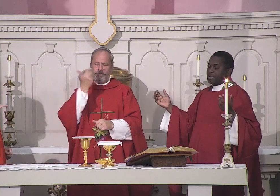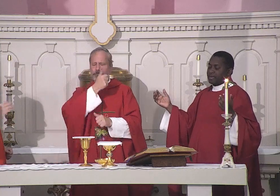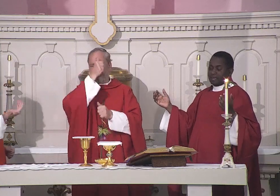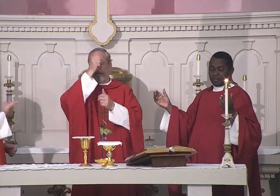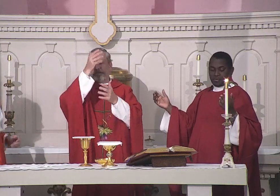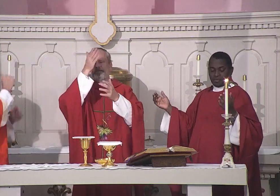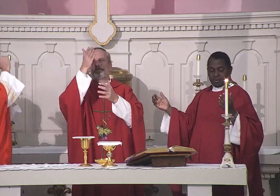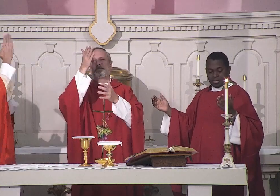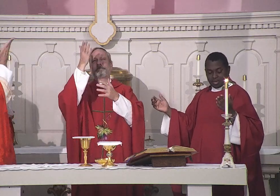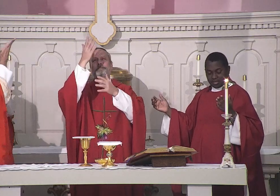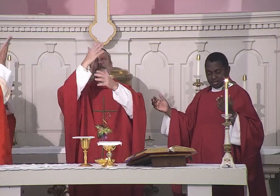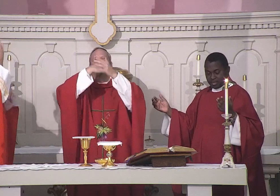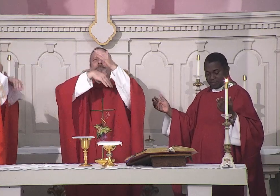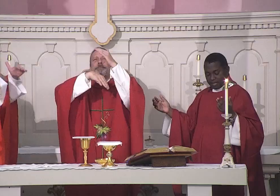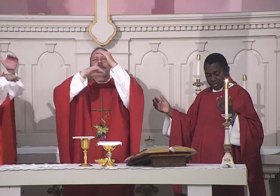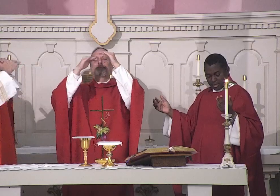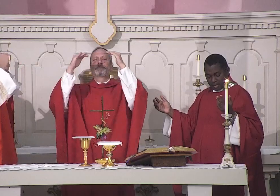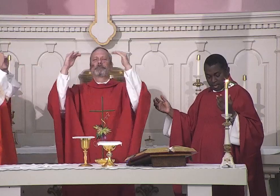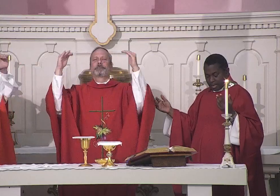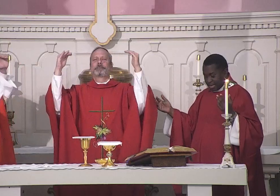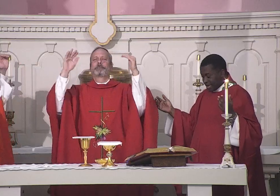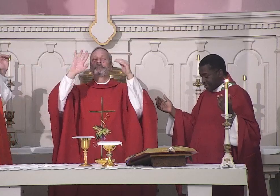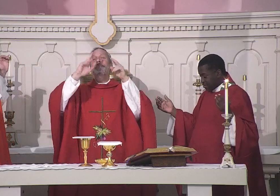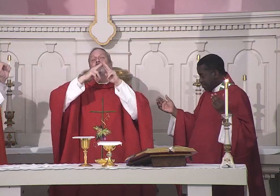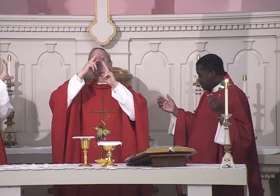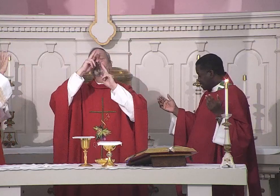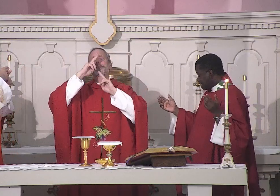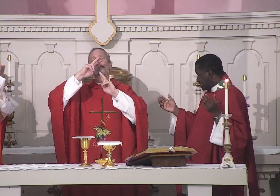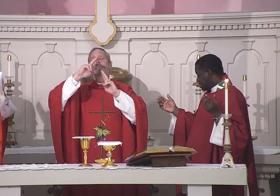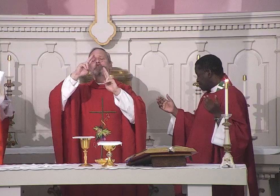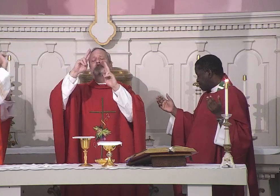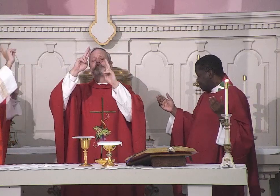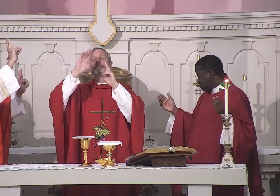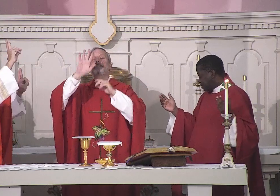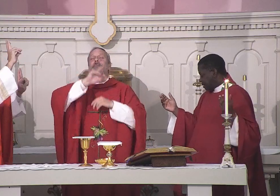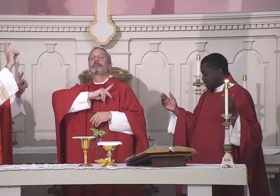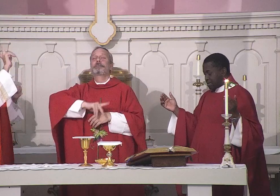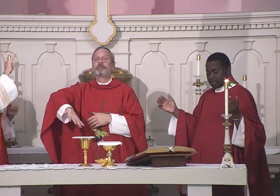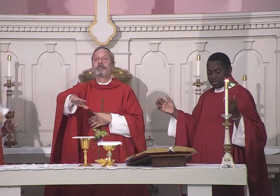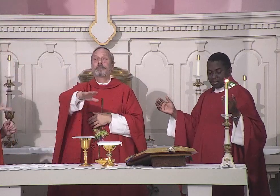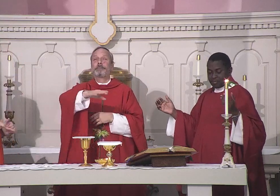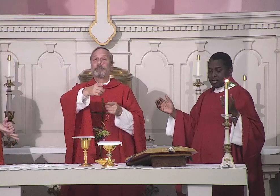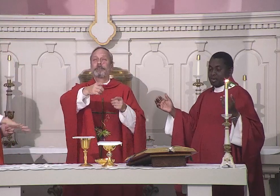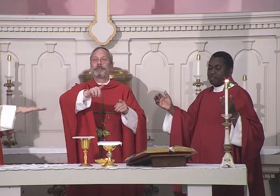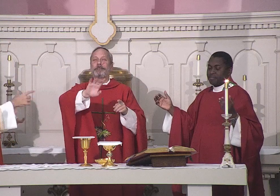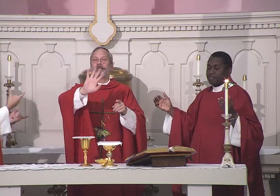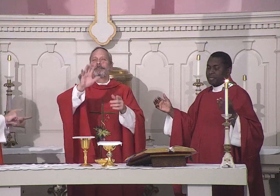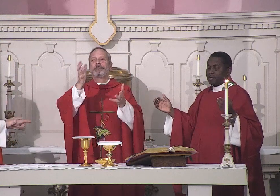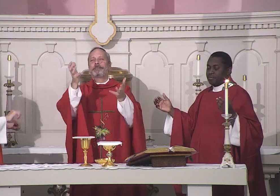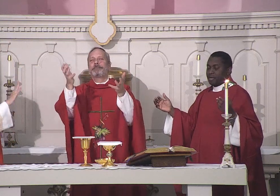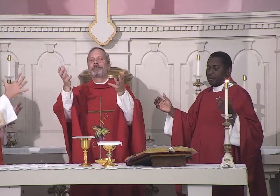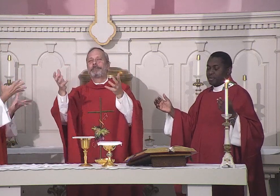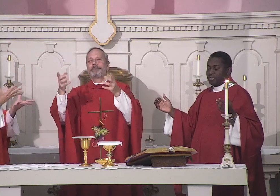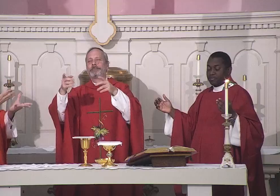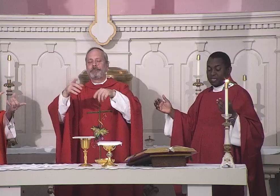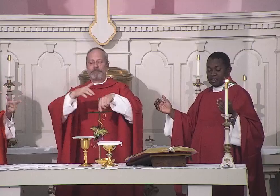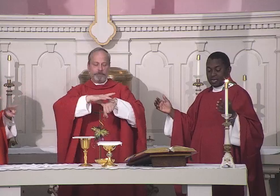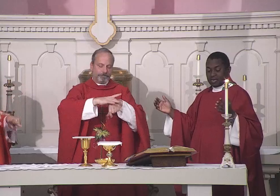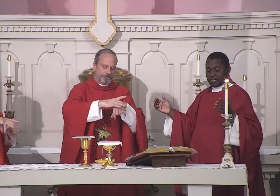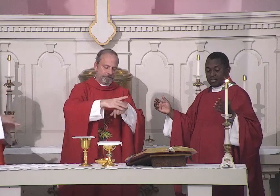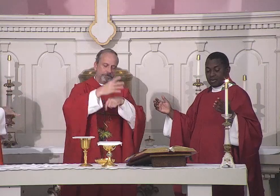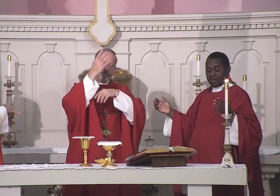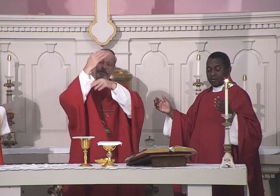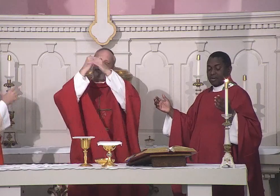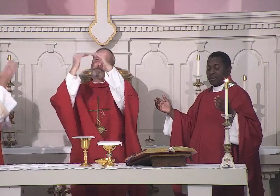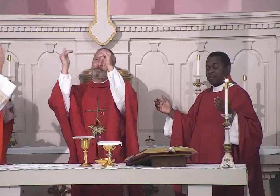Our Father, who art in heaven, hallowed be thy name. Thy kingdom come, thy will be